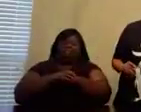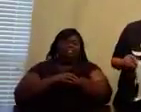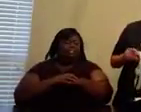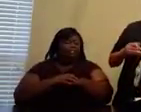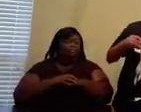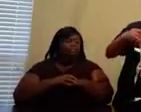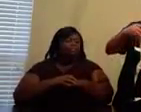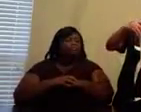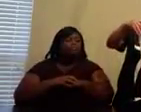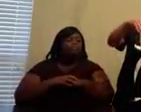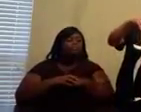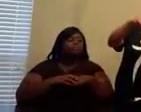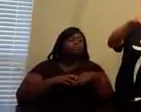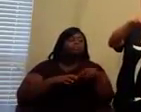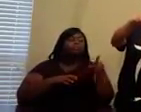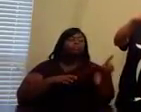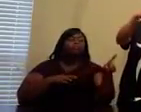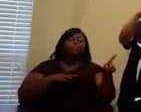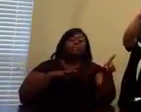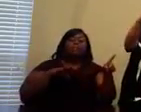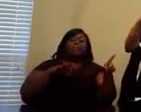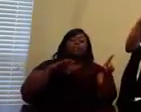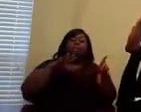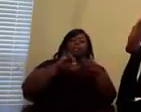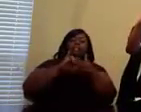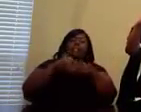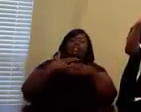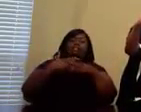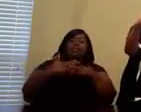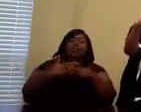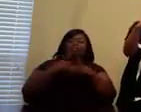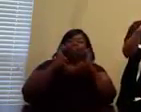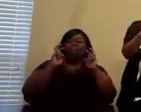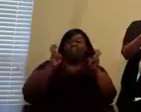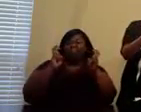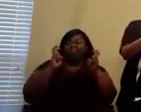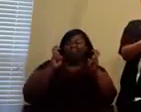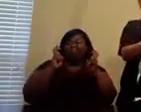This is their so-called absorbency.